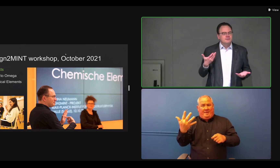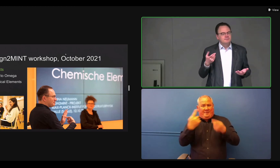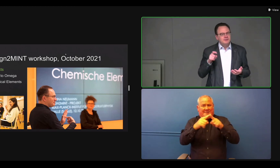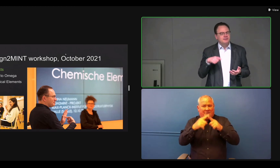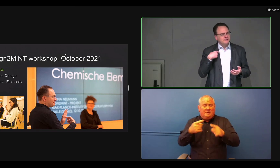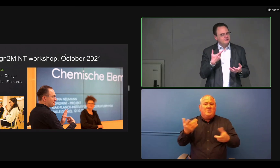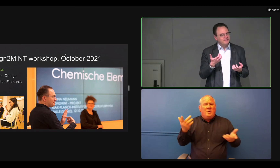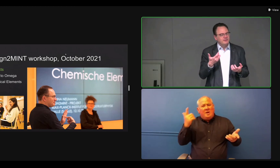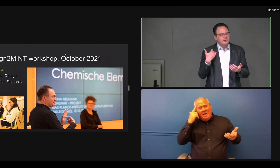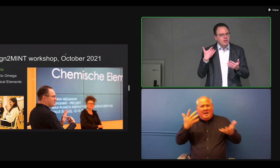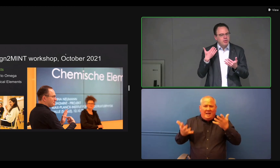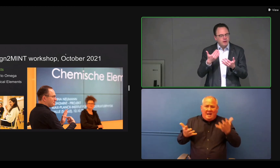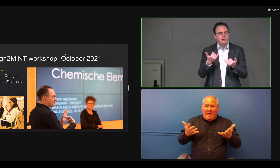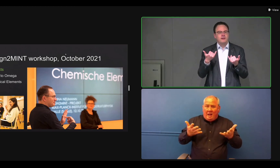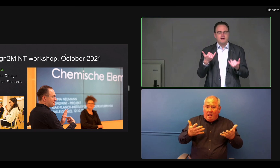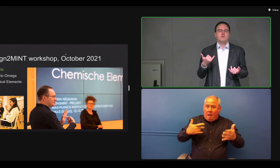particular.